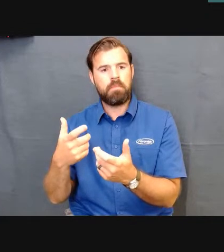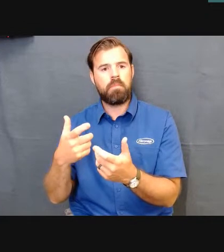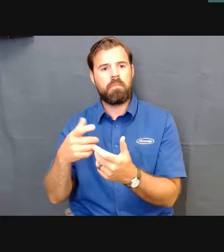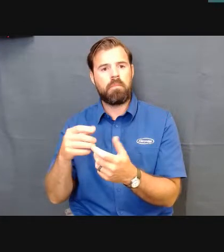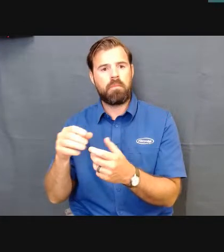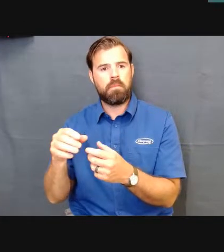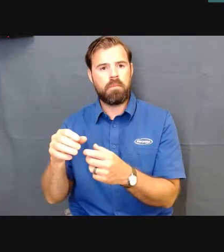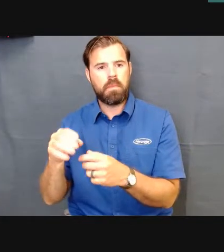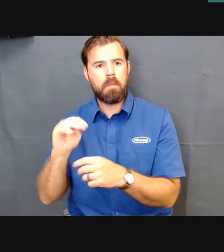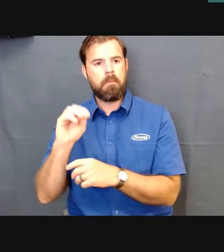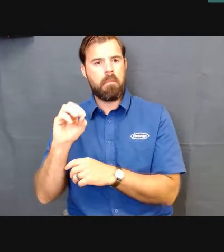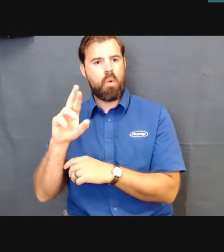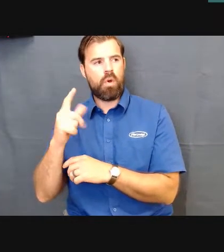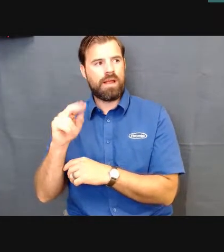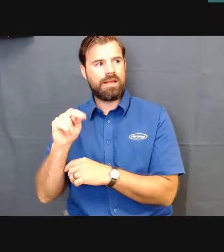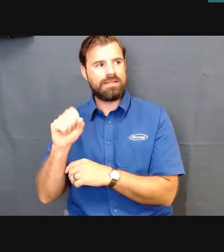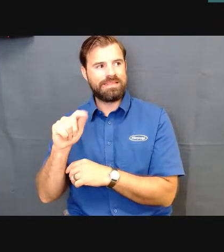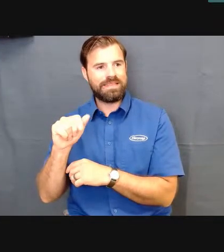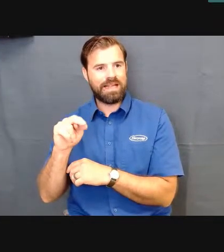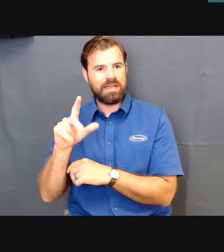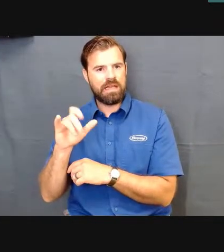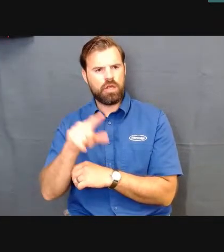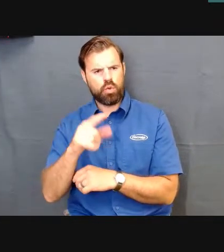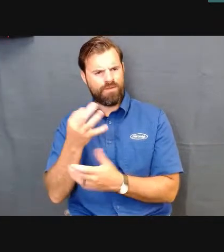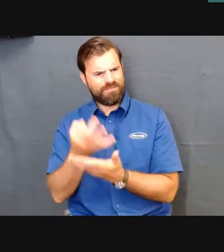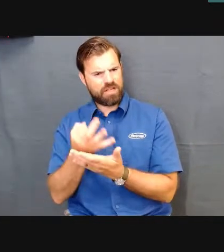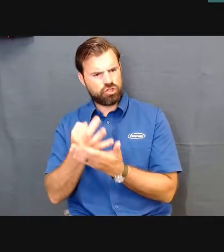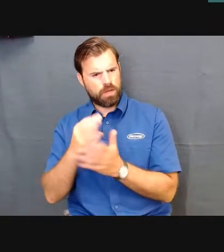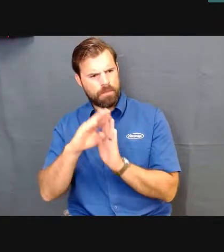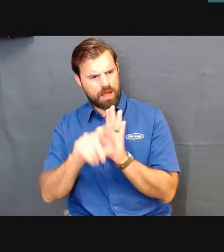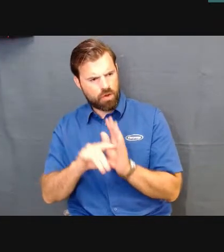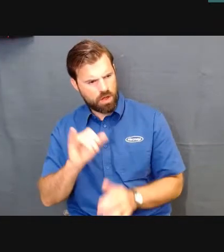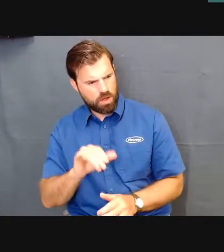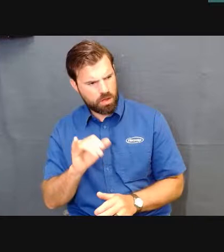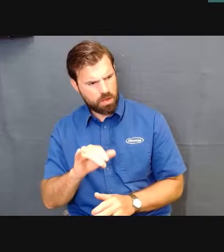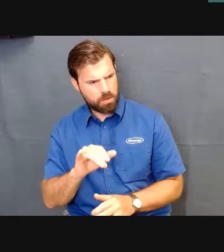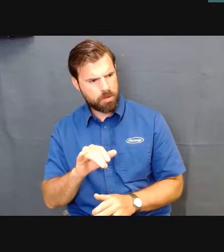then Morgan Stanley. You had the big financial background, right?